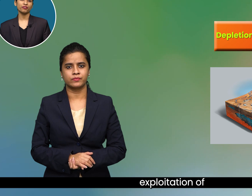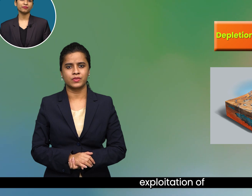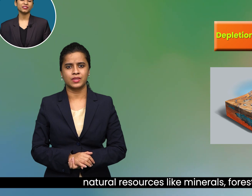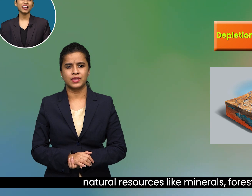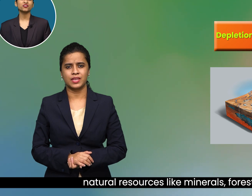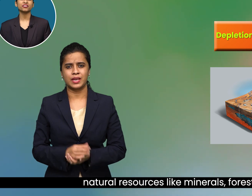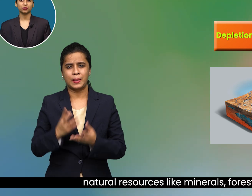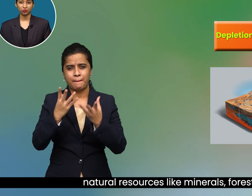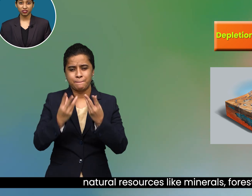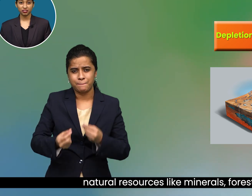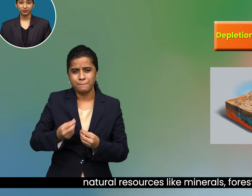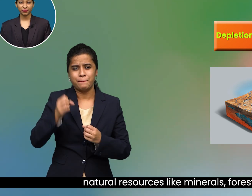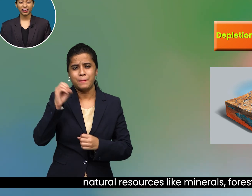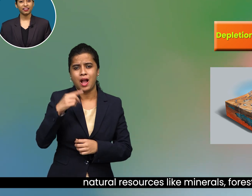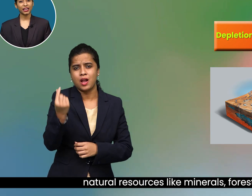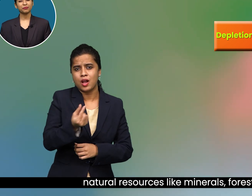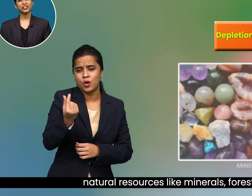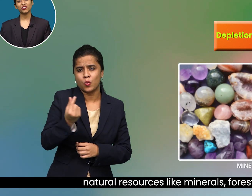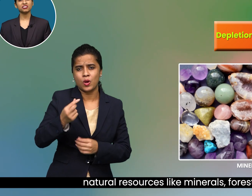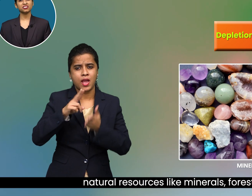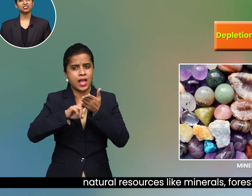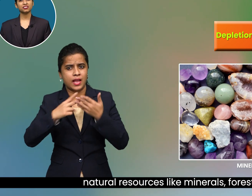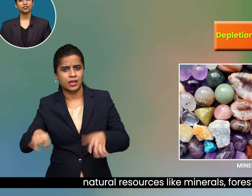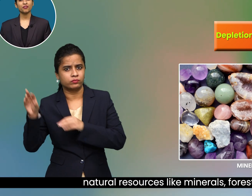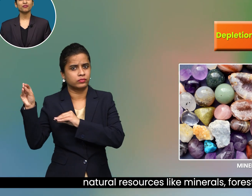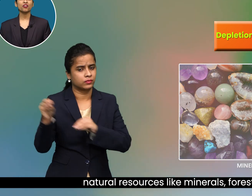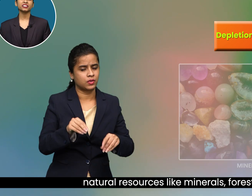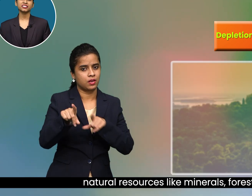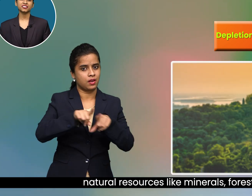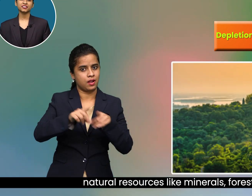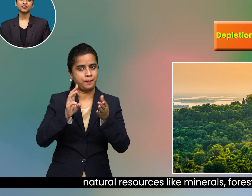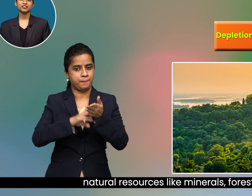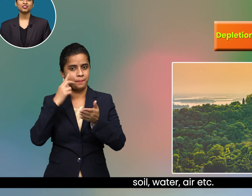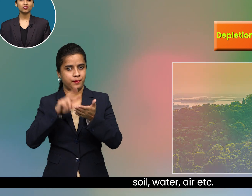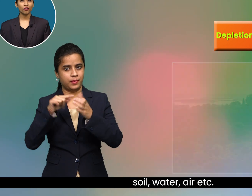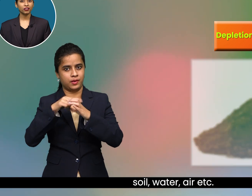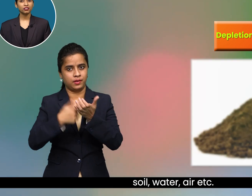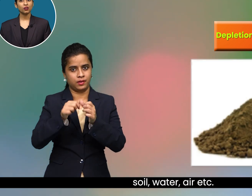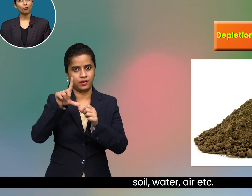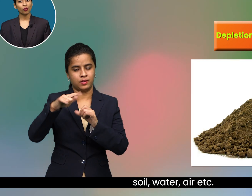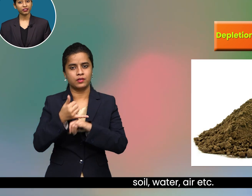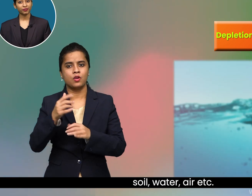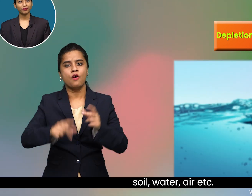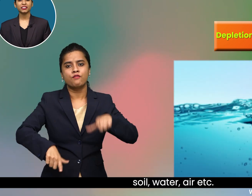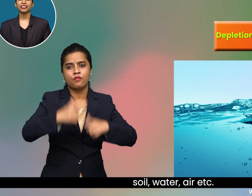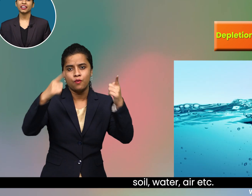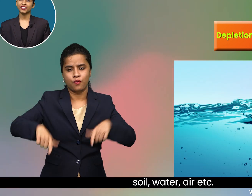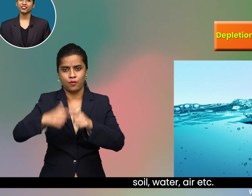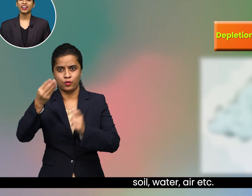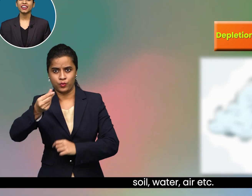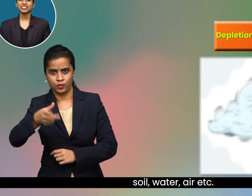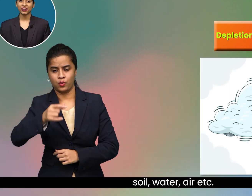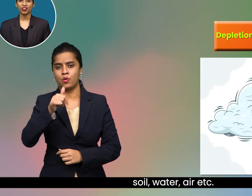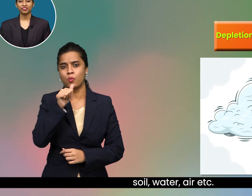exploitation of natural resources like minerals, forests, soil, water,